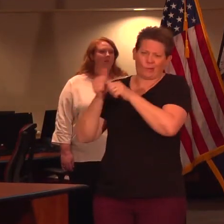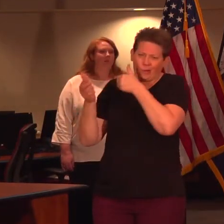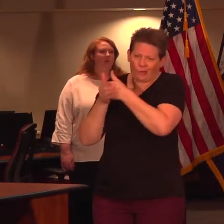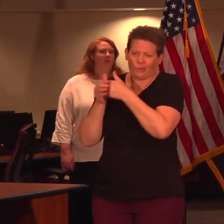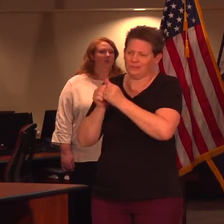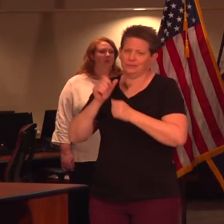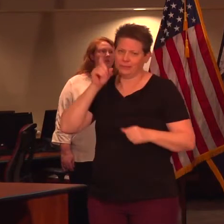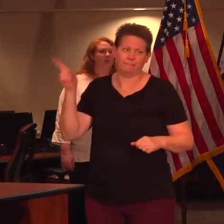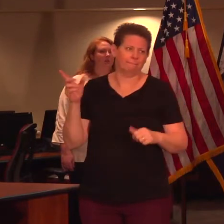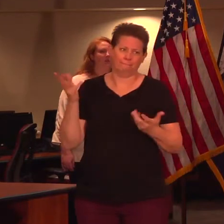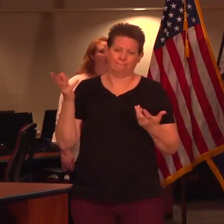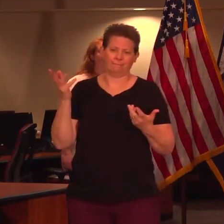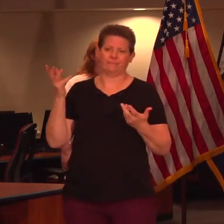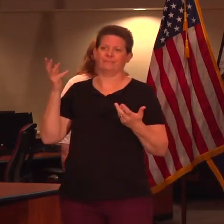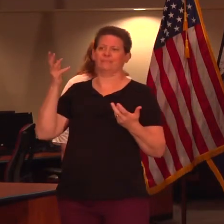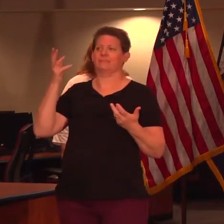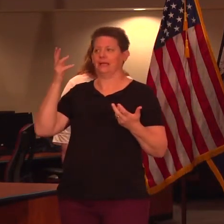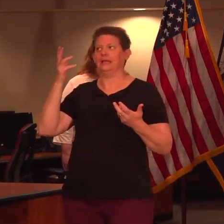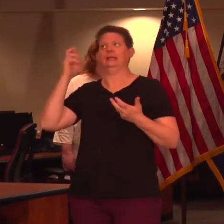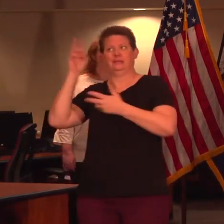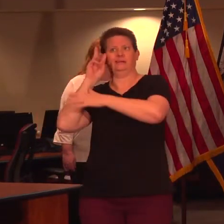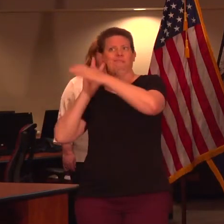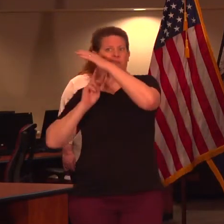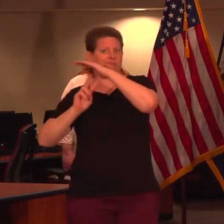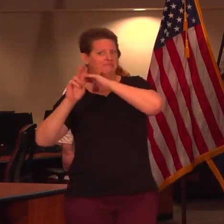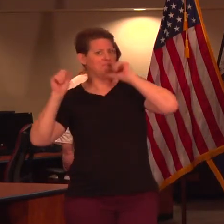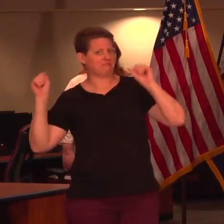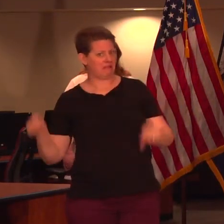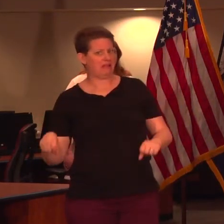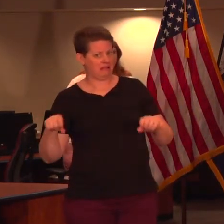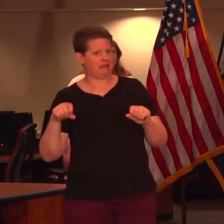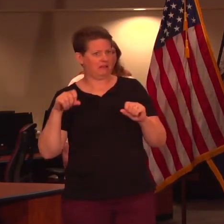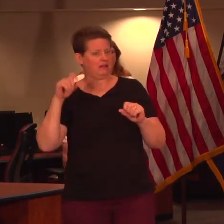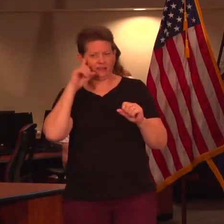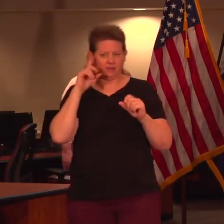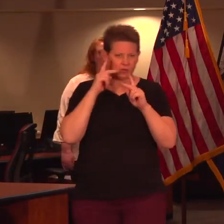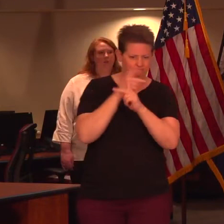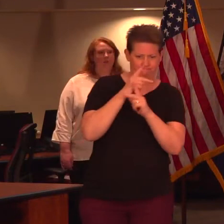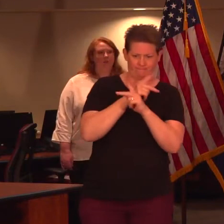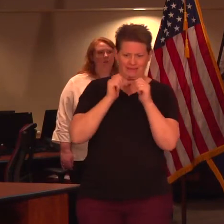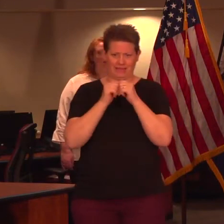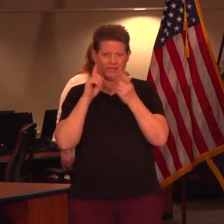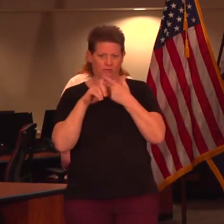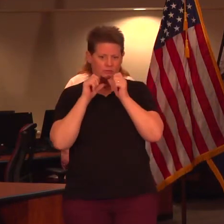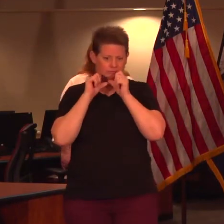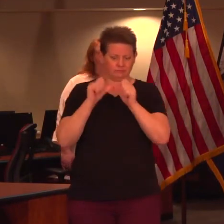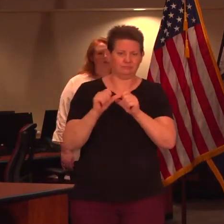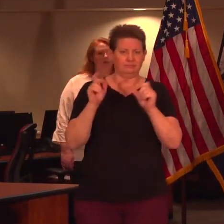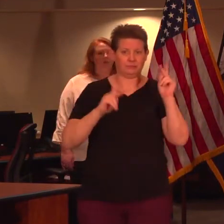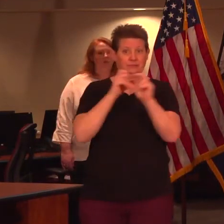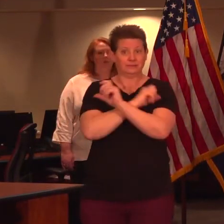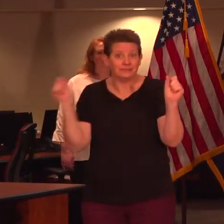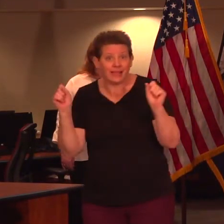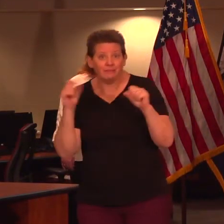this, and he sees a way out of this. I think we all see and are looking for a way to keep the people safe, but not kill